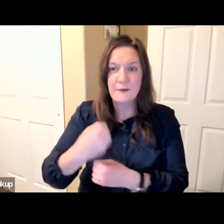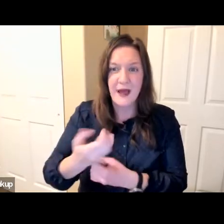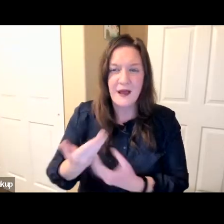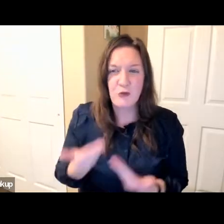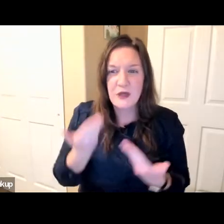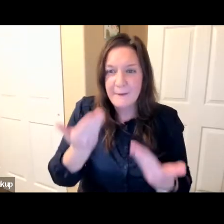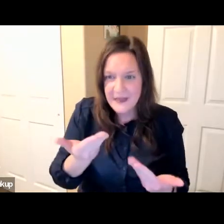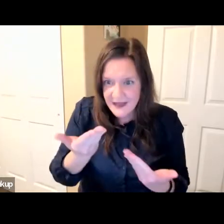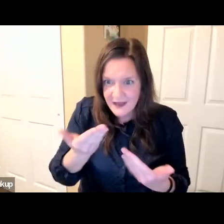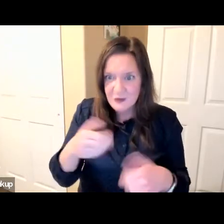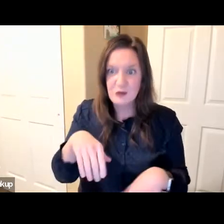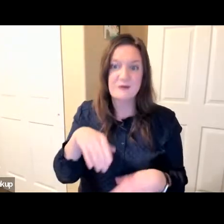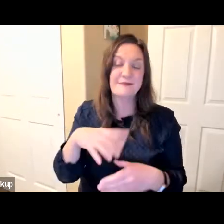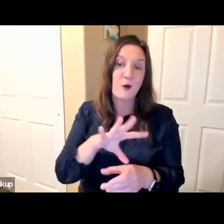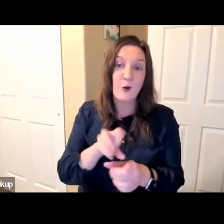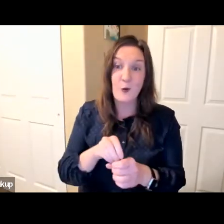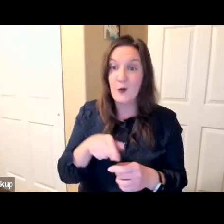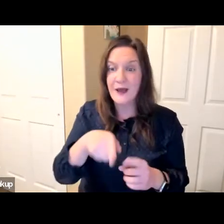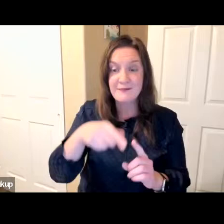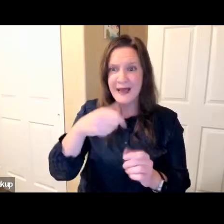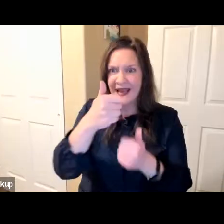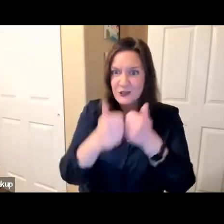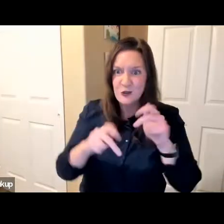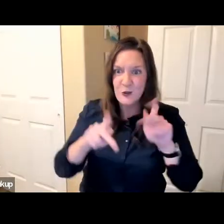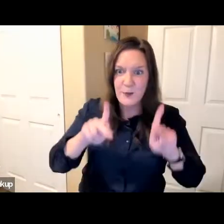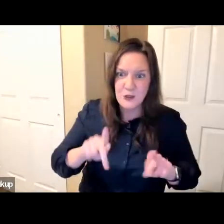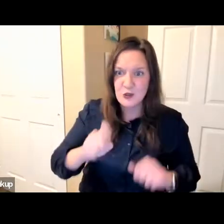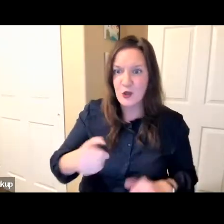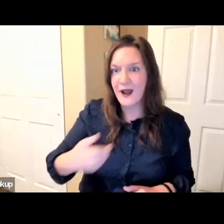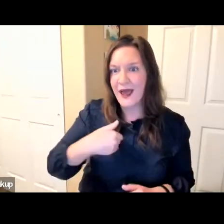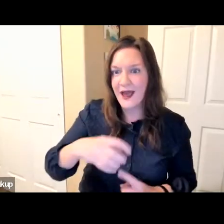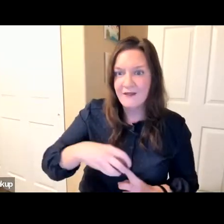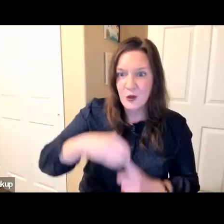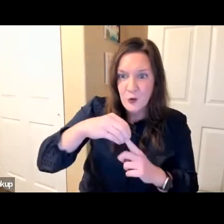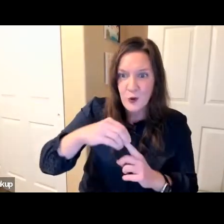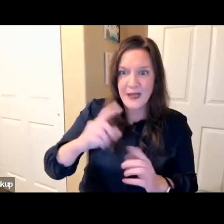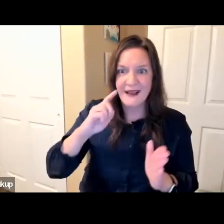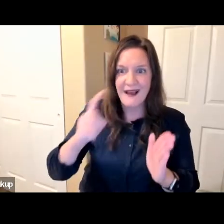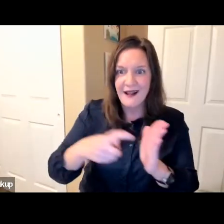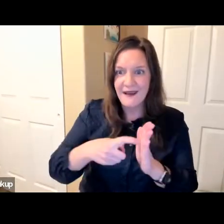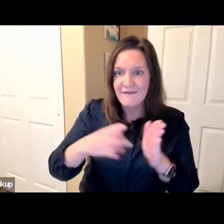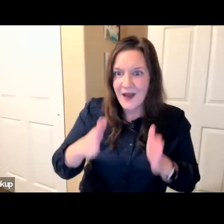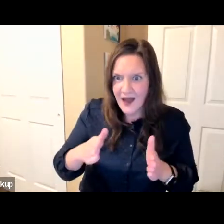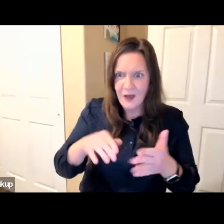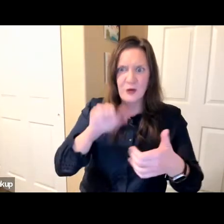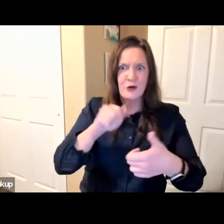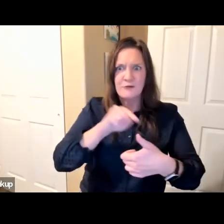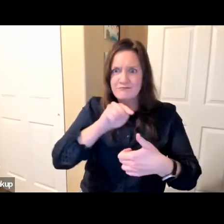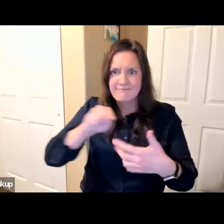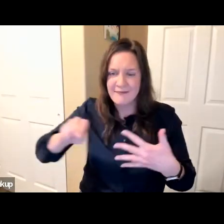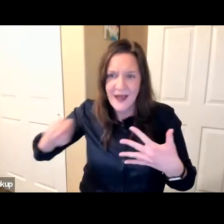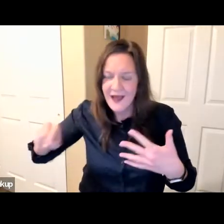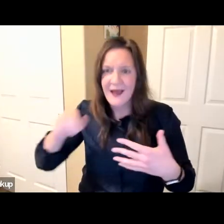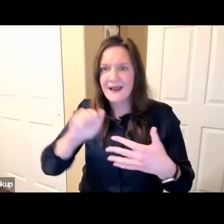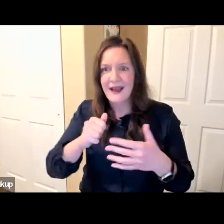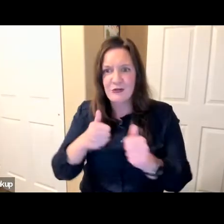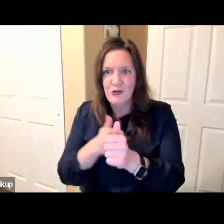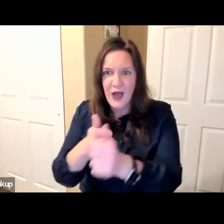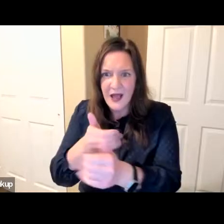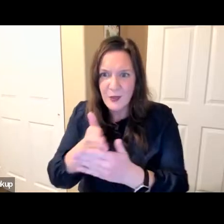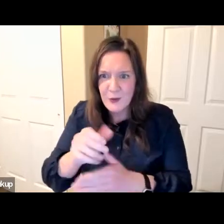And the auditor has made recommendations that each individual should have a